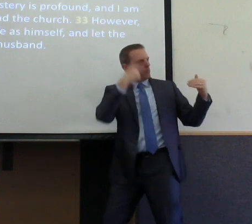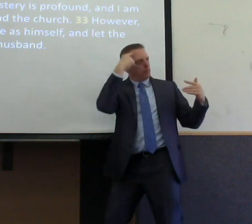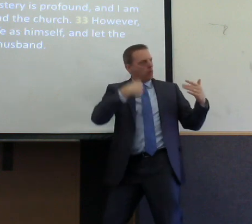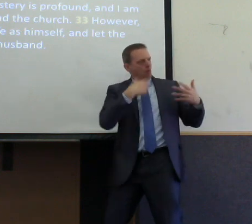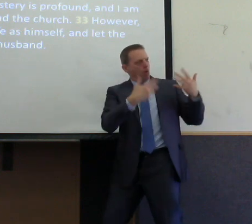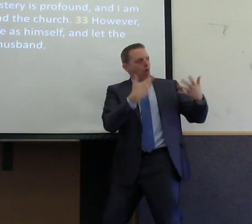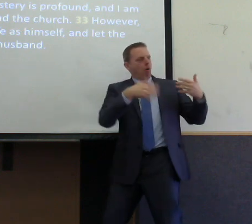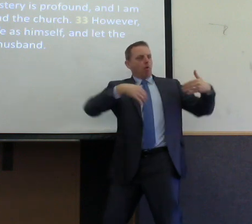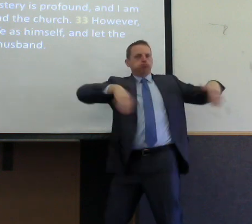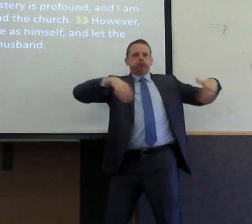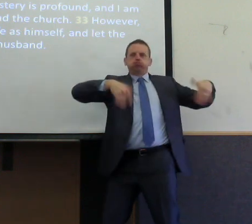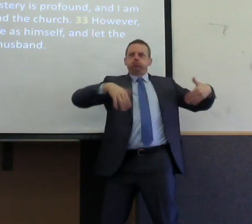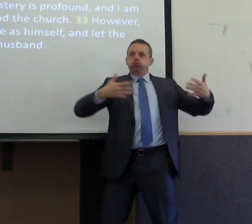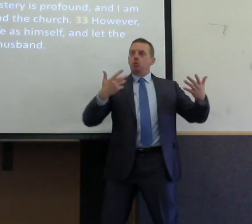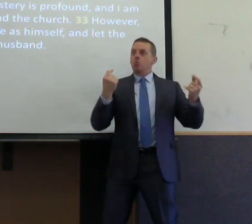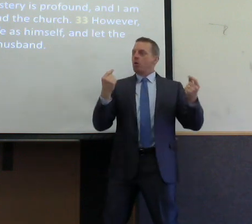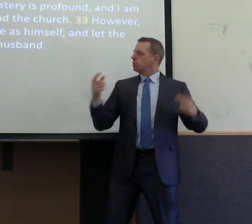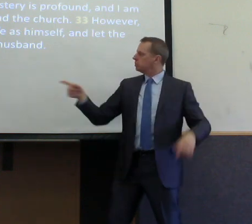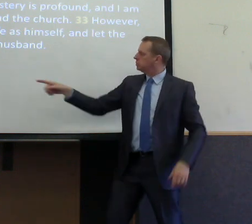For all meekness shall his name.